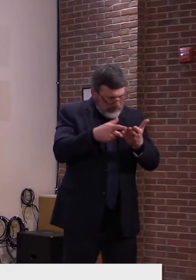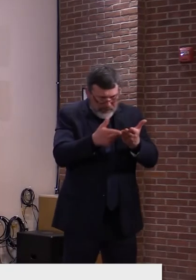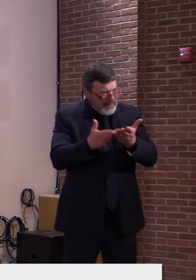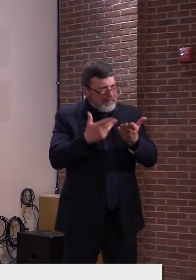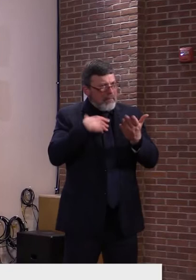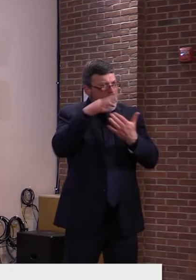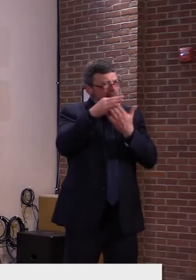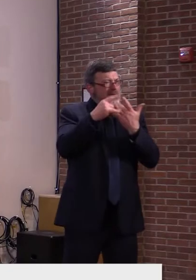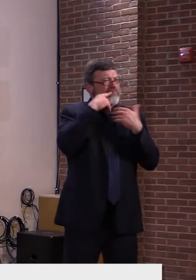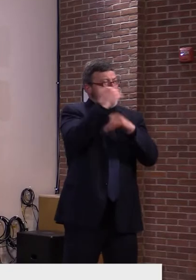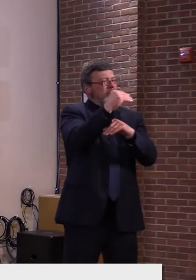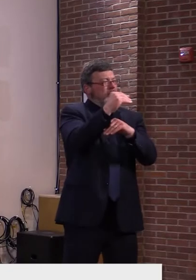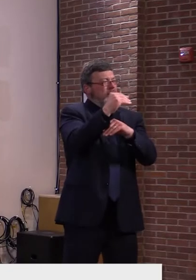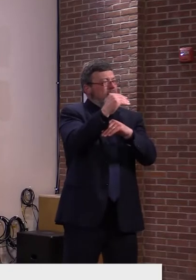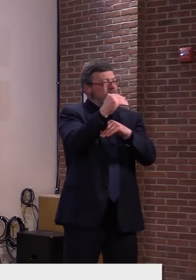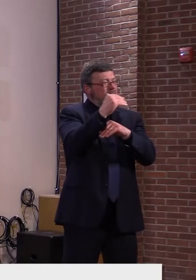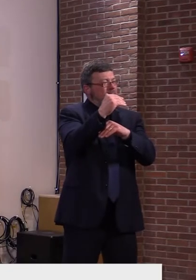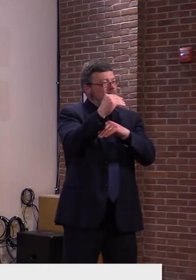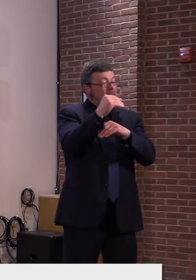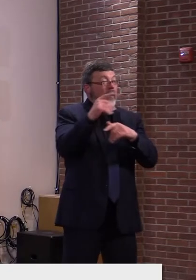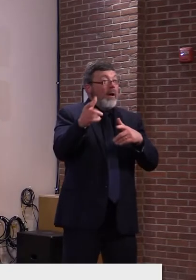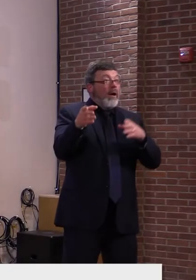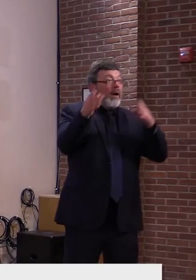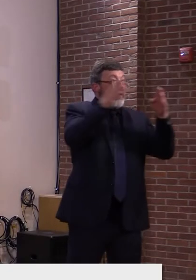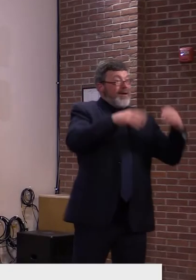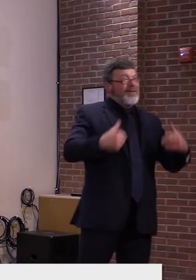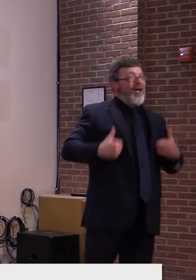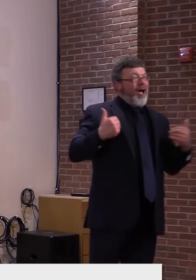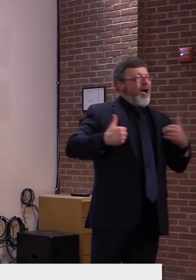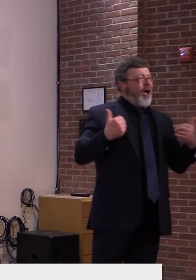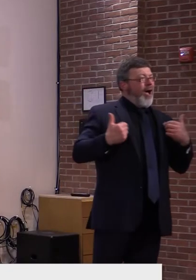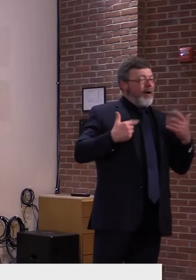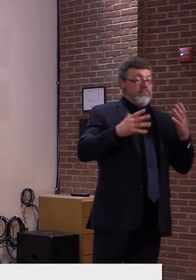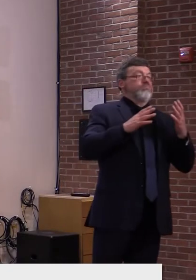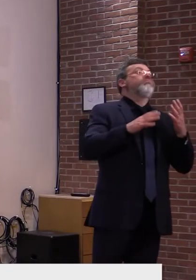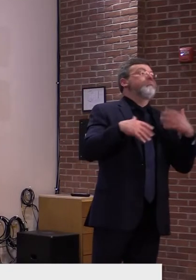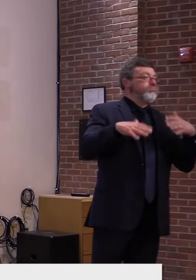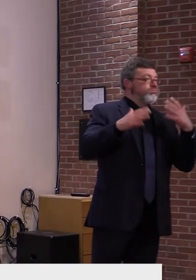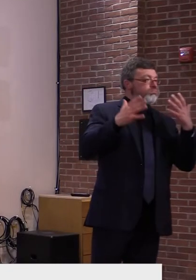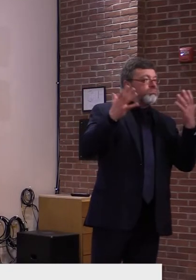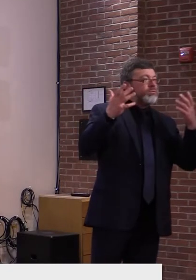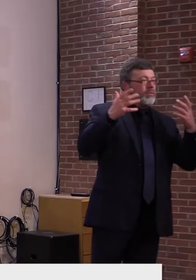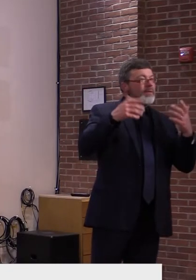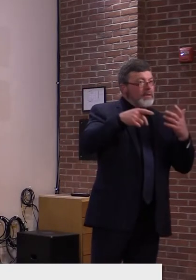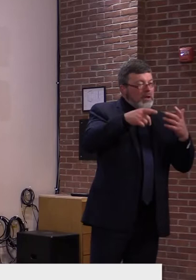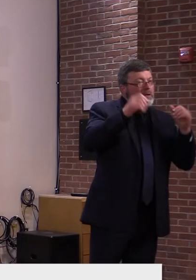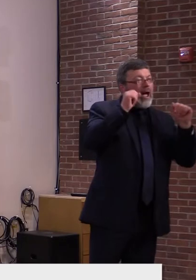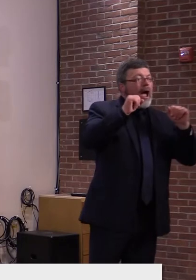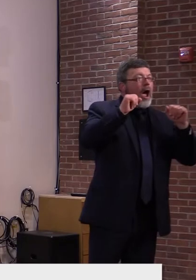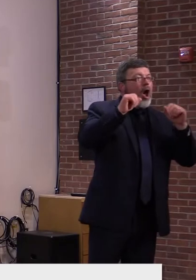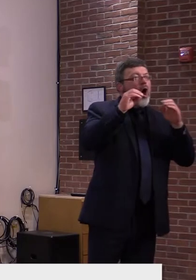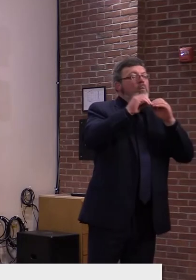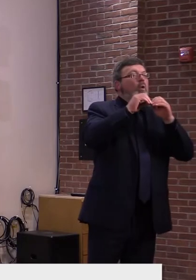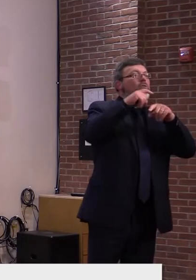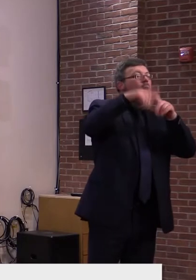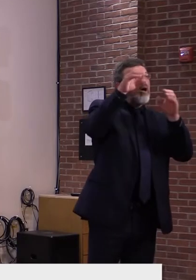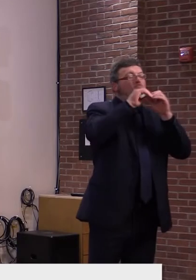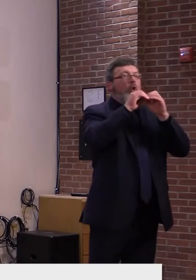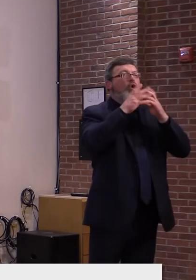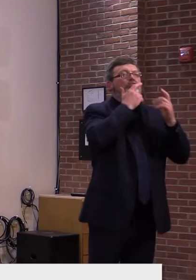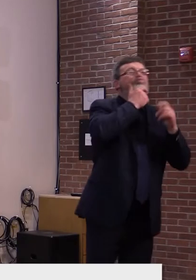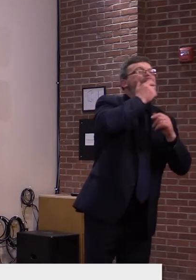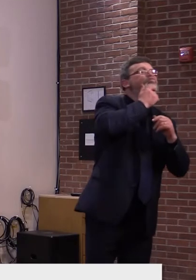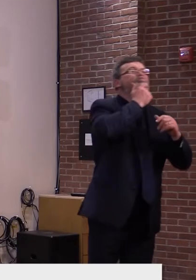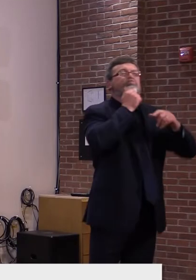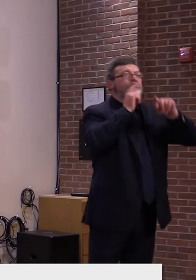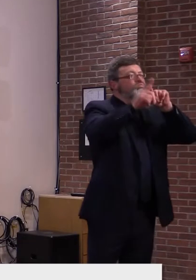Fidelity. They have plans that are for people that are younger, depending on what their risk tolerance is, and for people that are older. So as you get